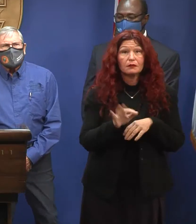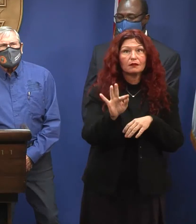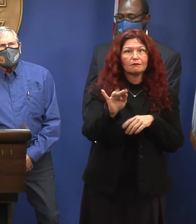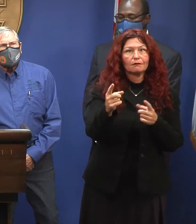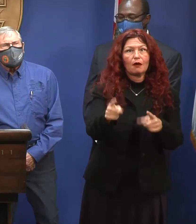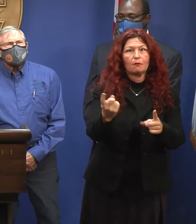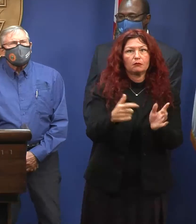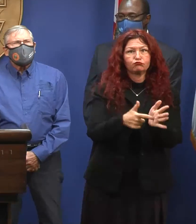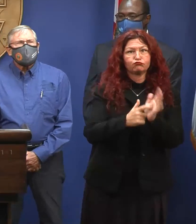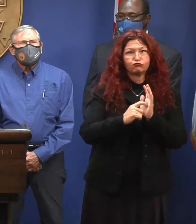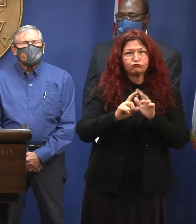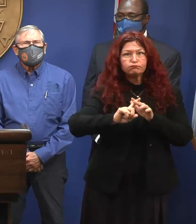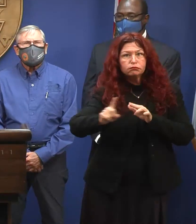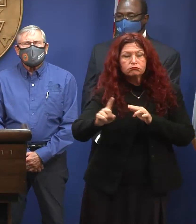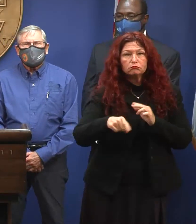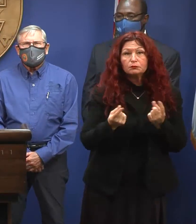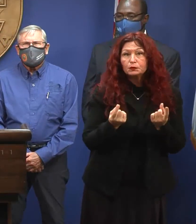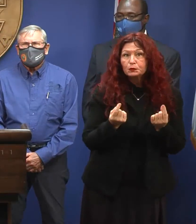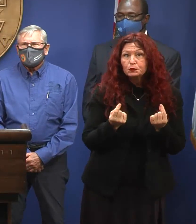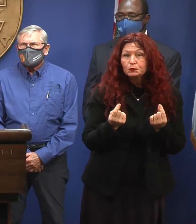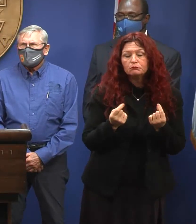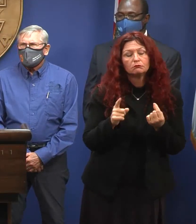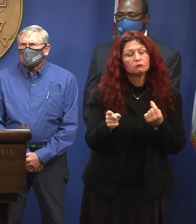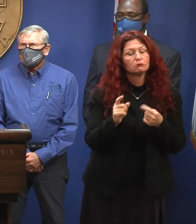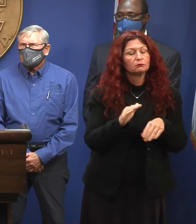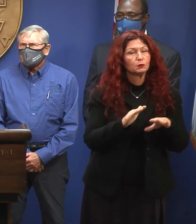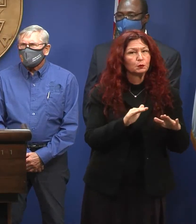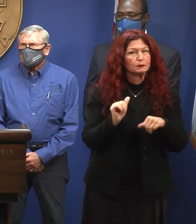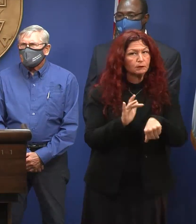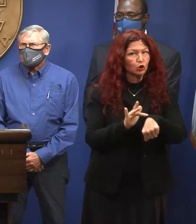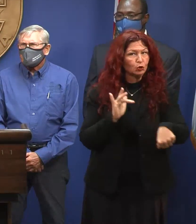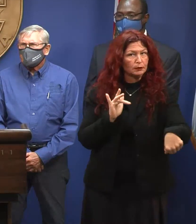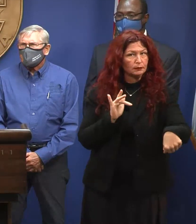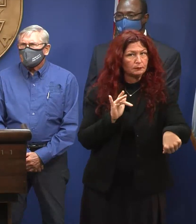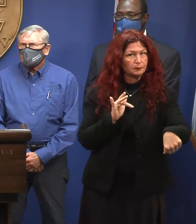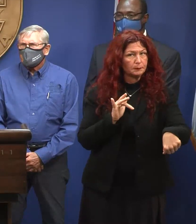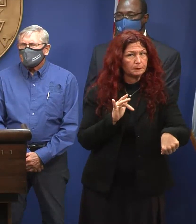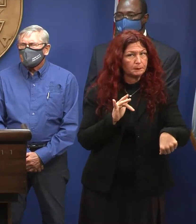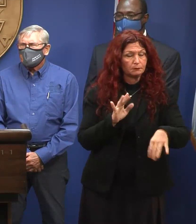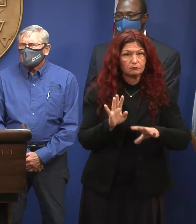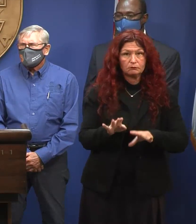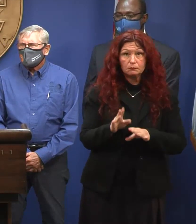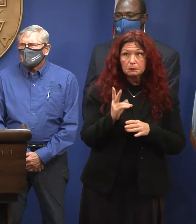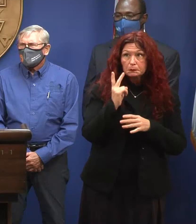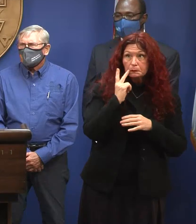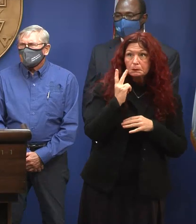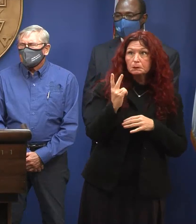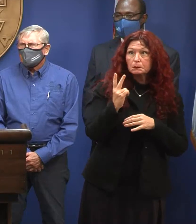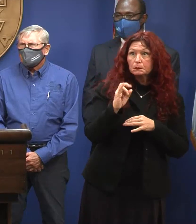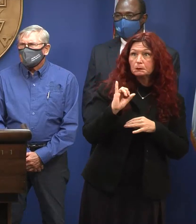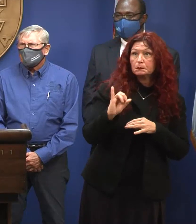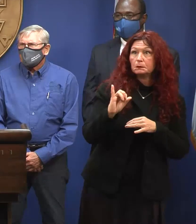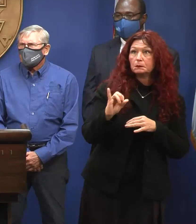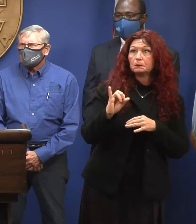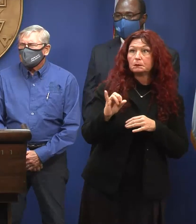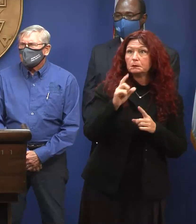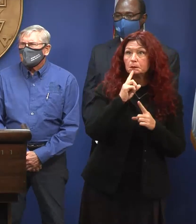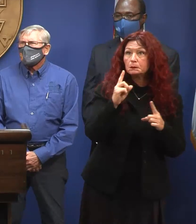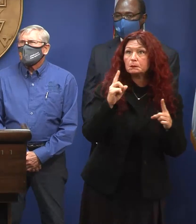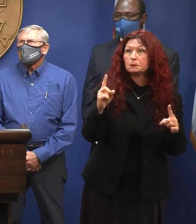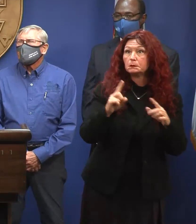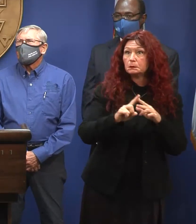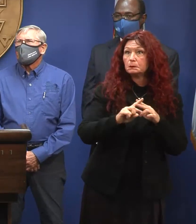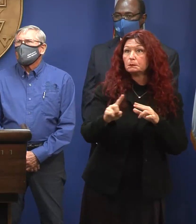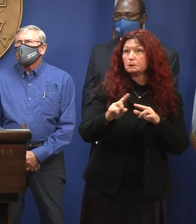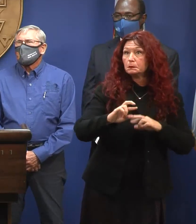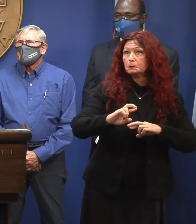evacuate? You're going to prepare to leave early to get to a safe location. So as soon as the evacuation centers are open, you